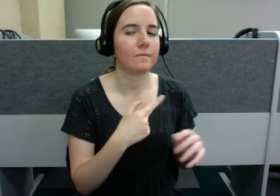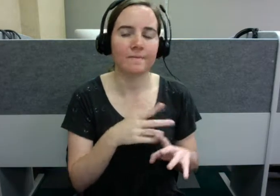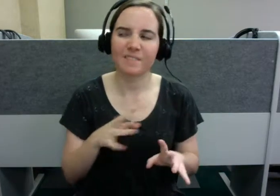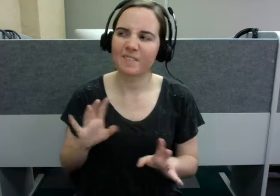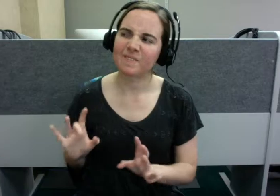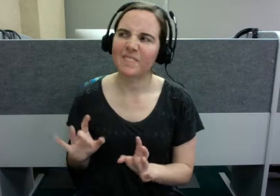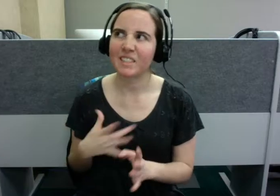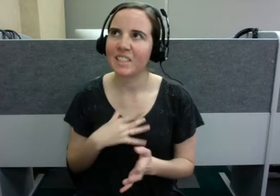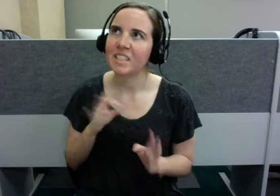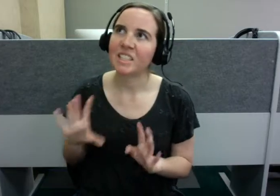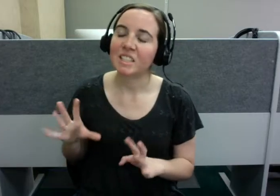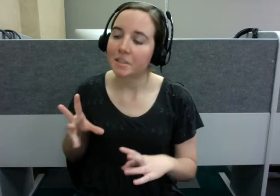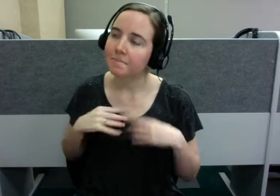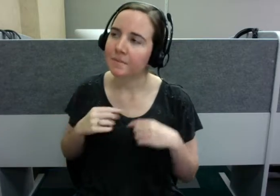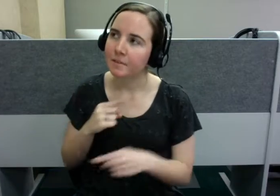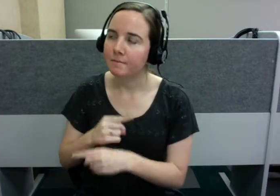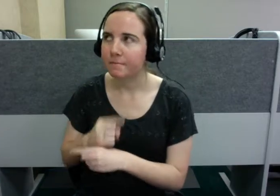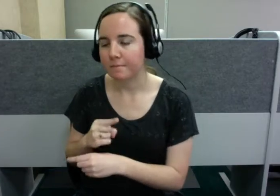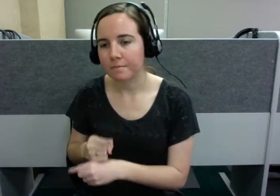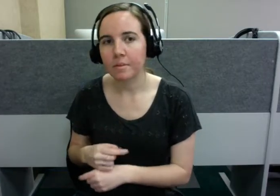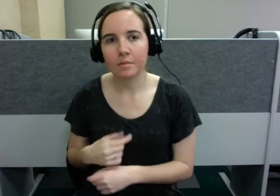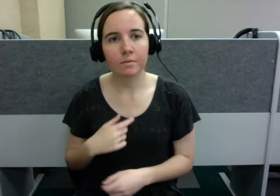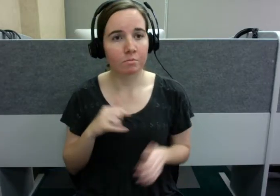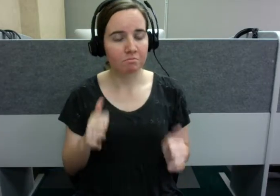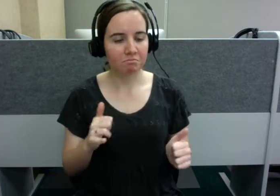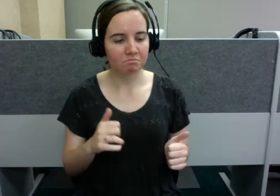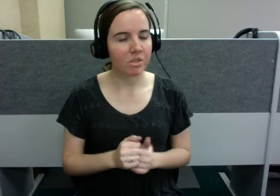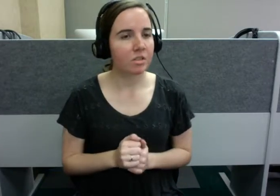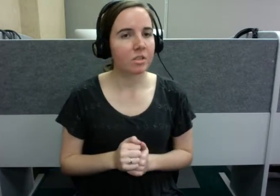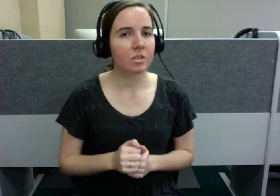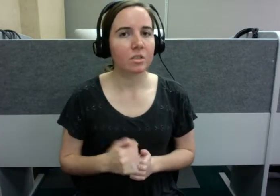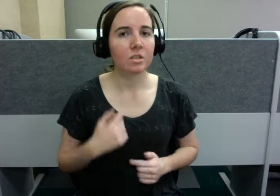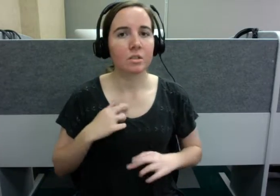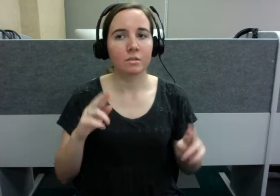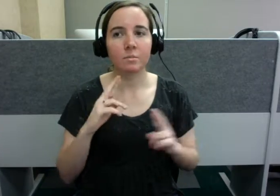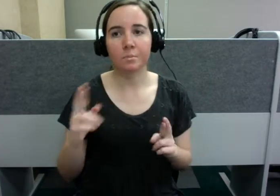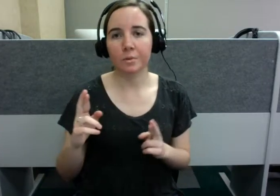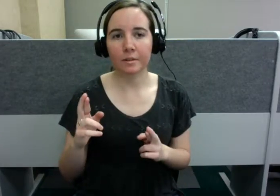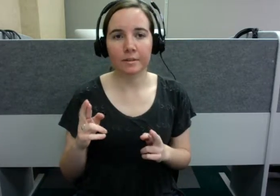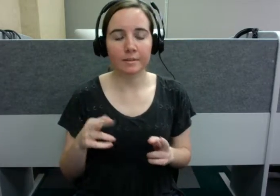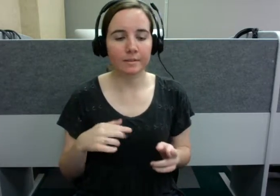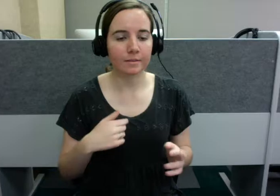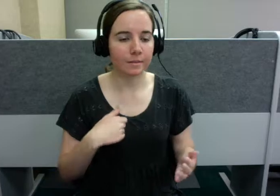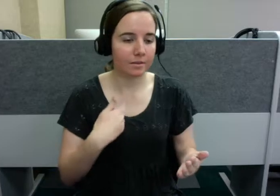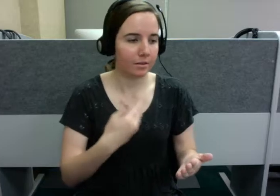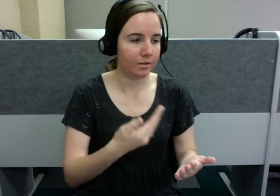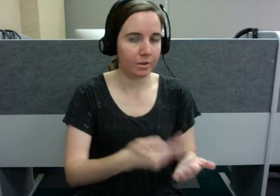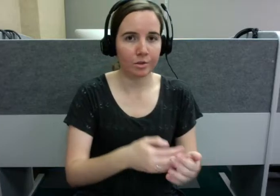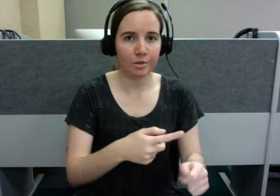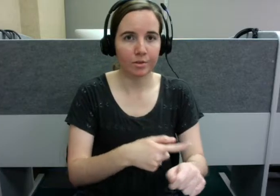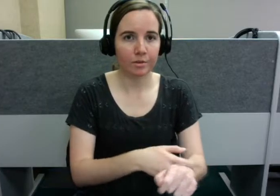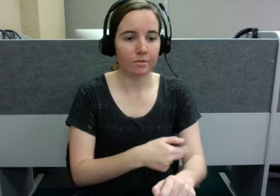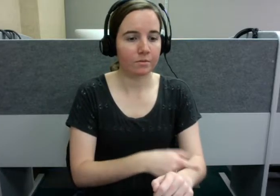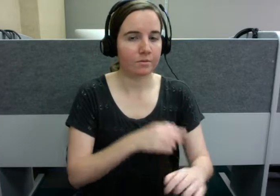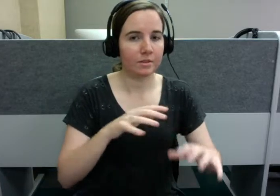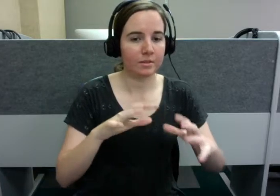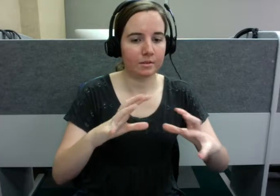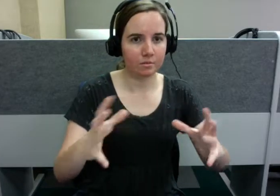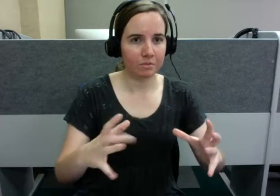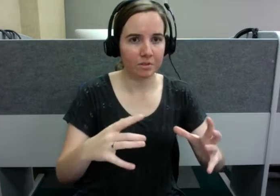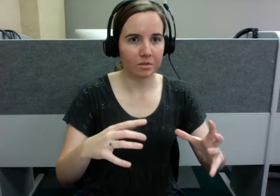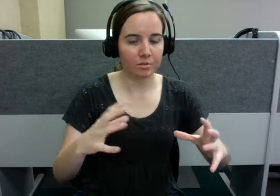confirm it. Okay, that's basically how you do it. So the next day I go out and I'm given a horse and we go get the lambs and we take them to a pen that